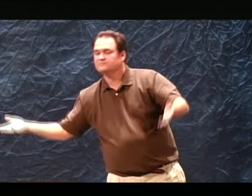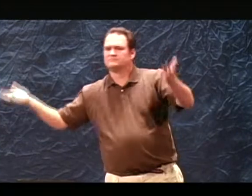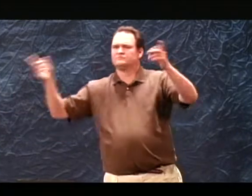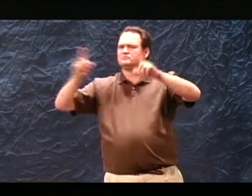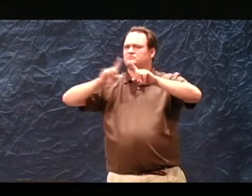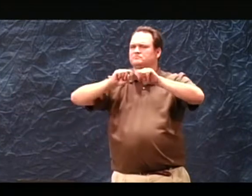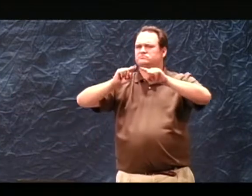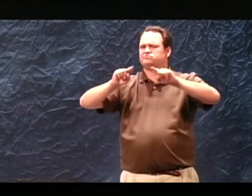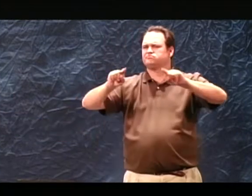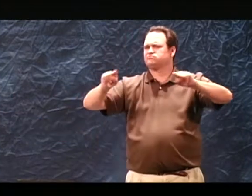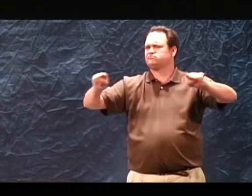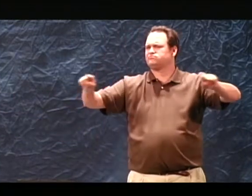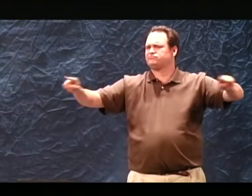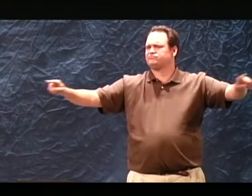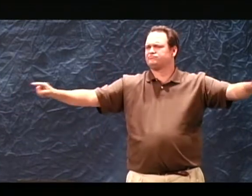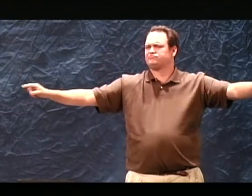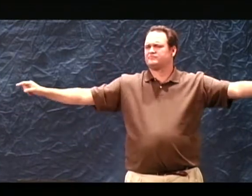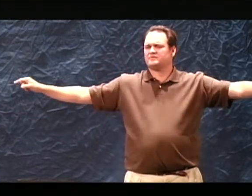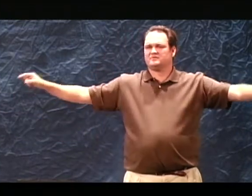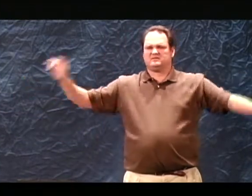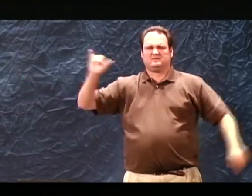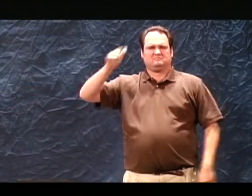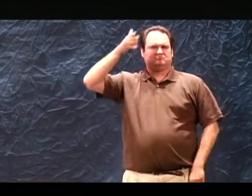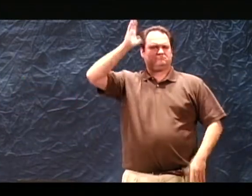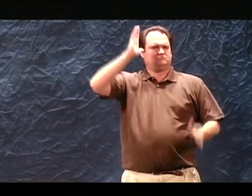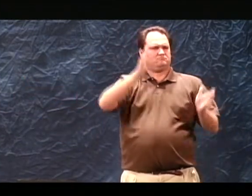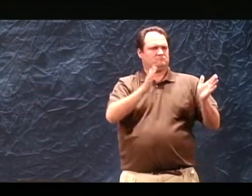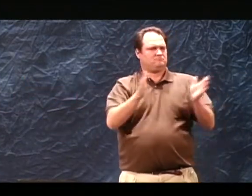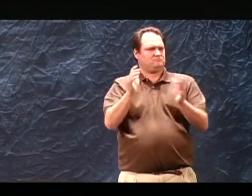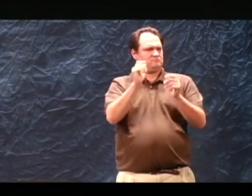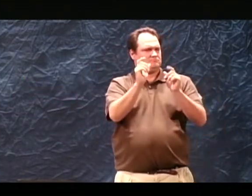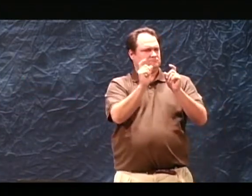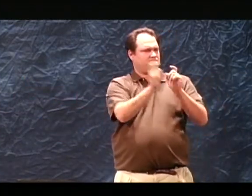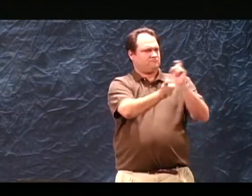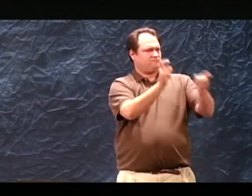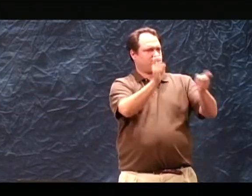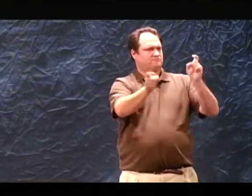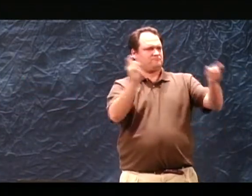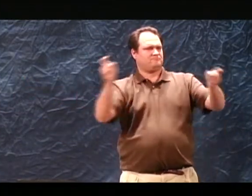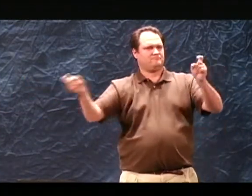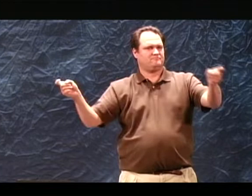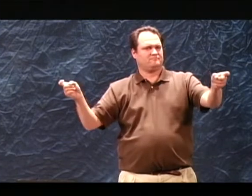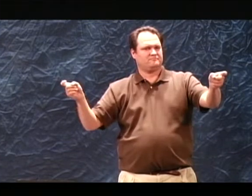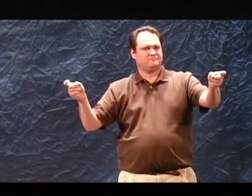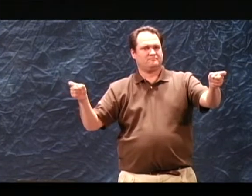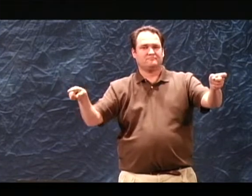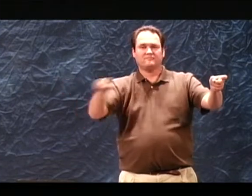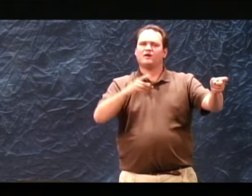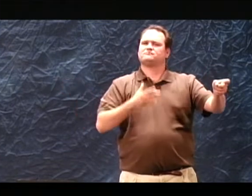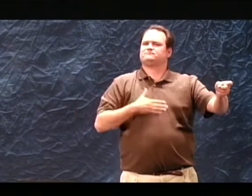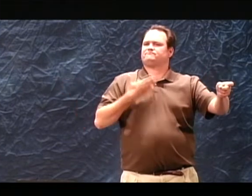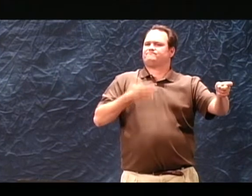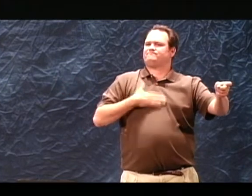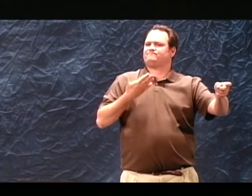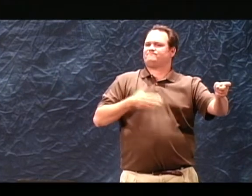help those who take care of children gift after gift after gift has been given by